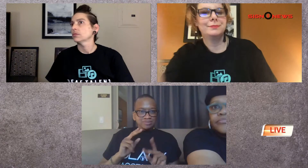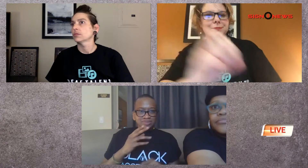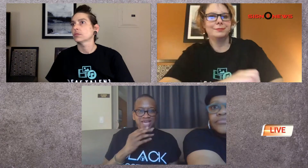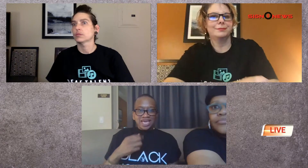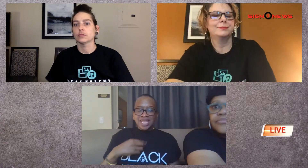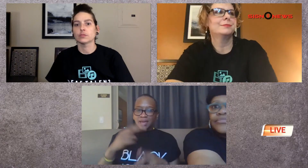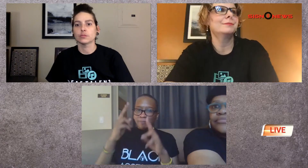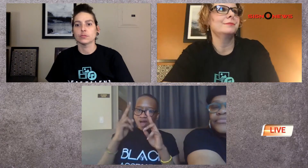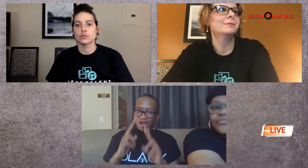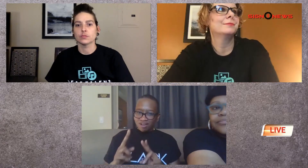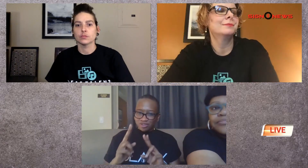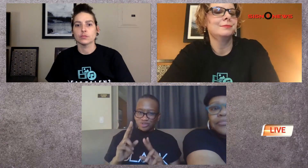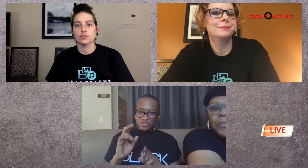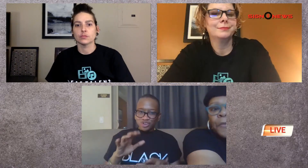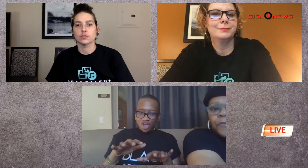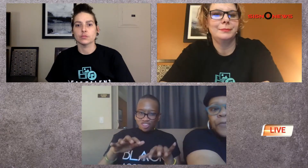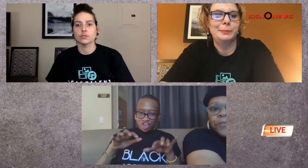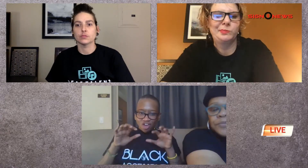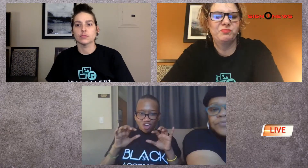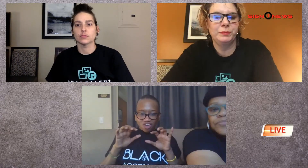opportunity.